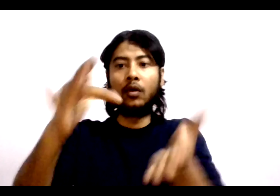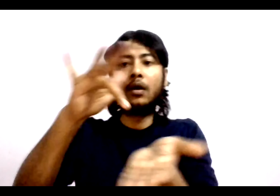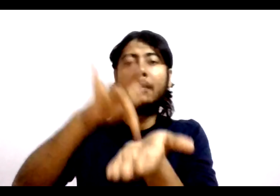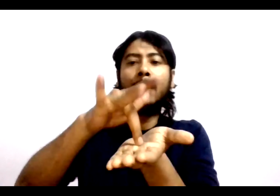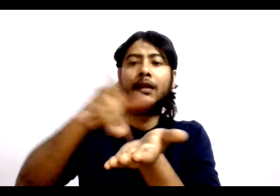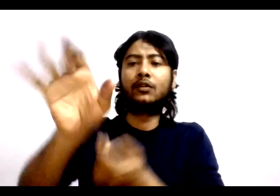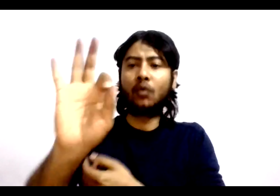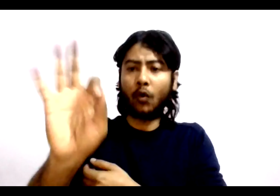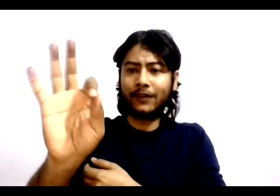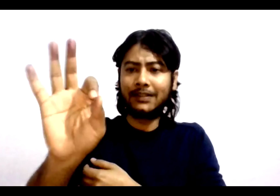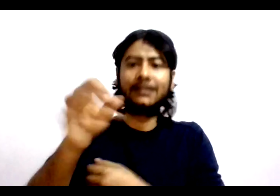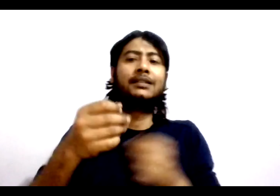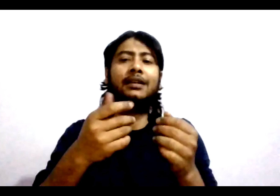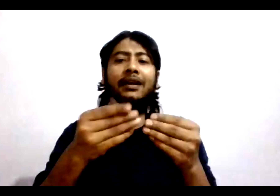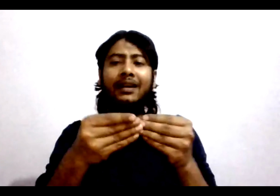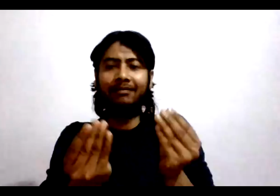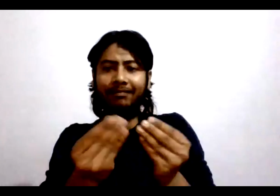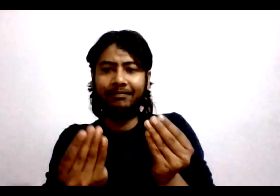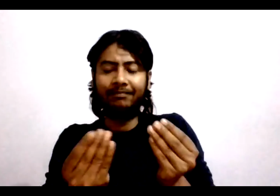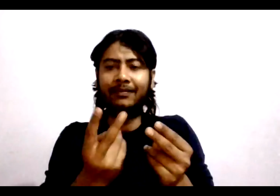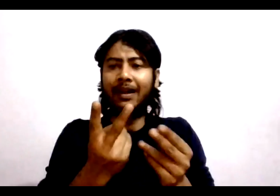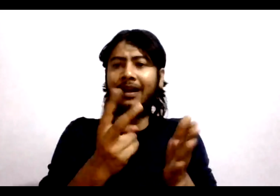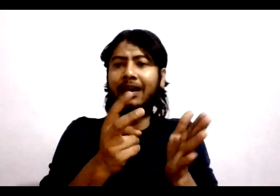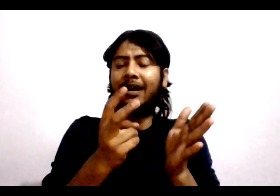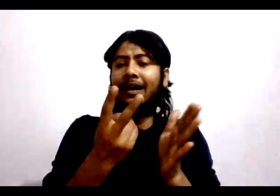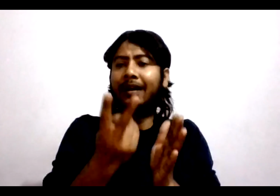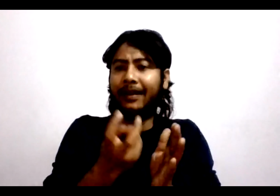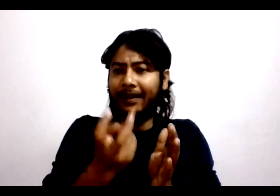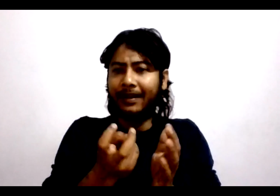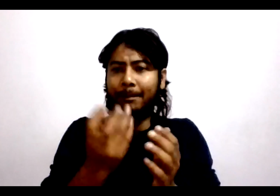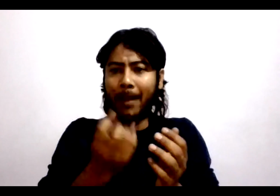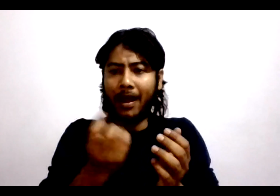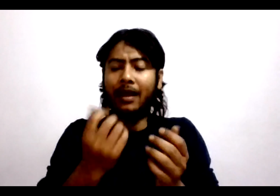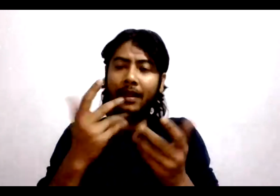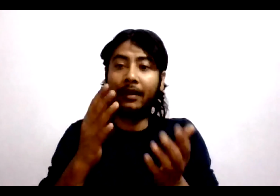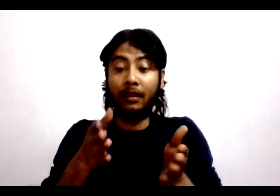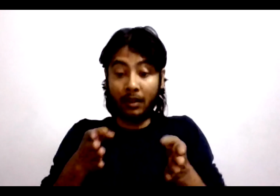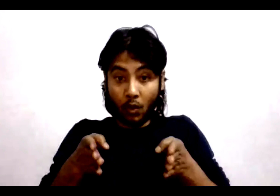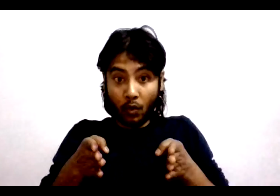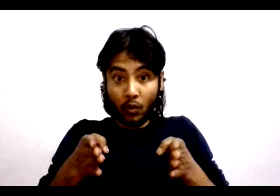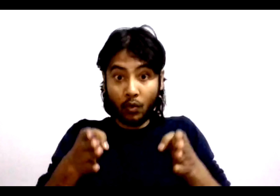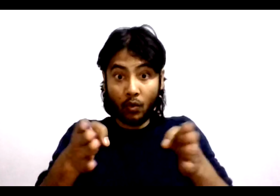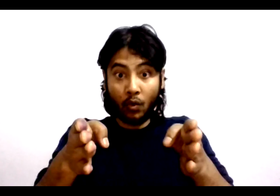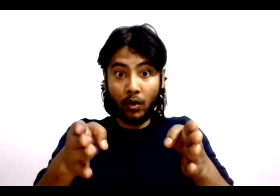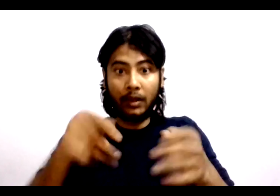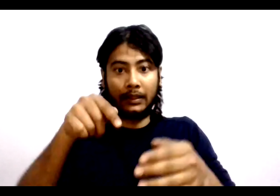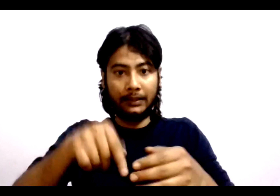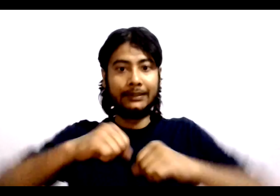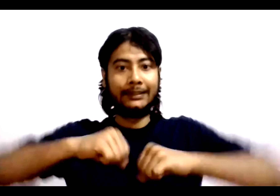to ensure vertical clearance of that size. That's what I can say, that it is already part of law.